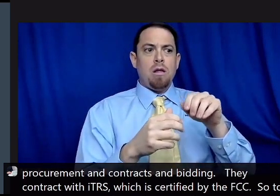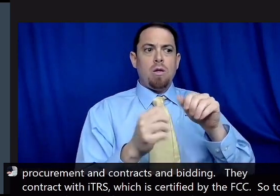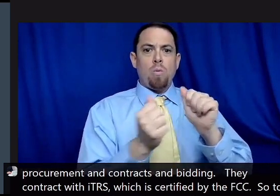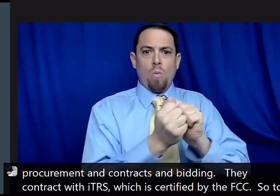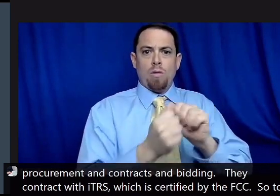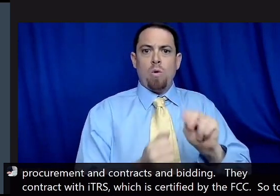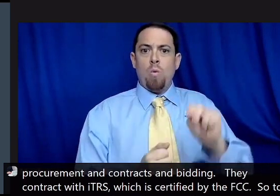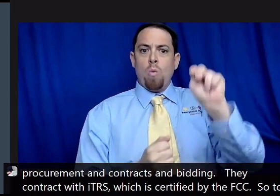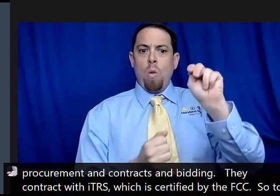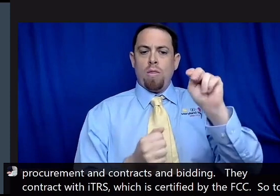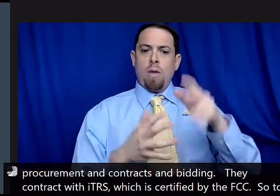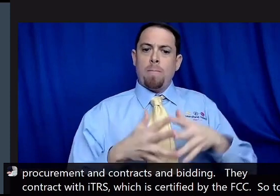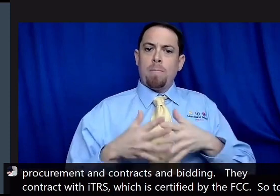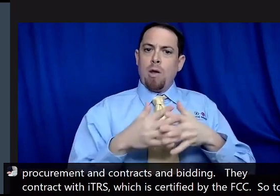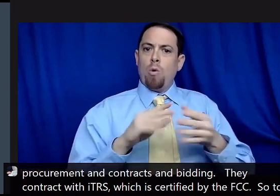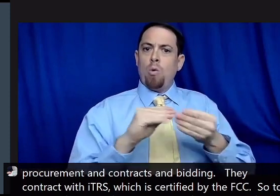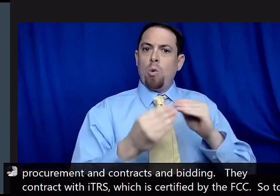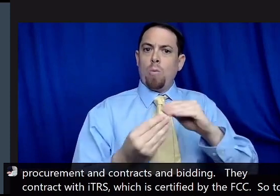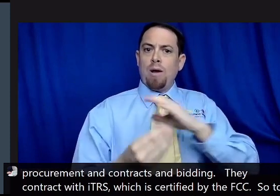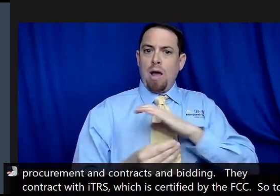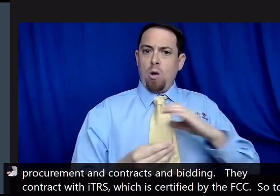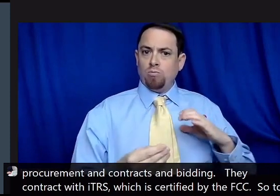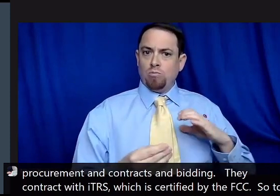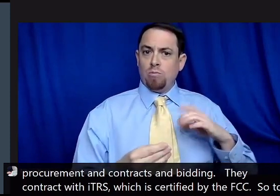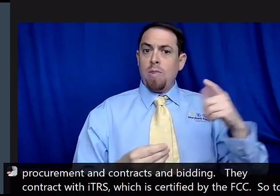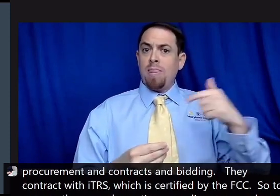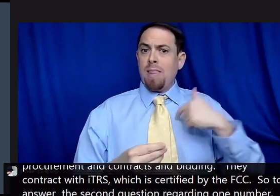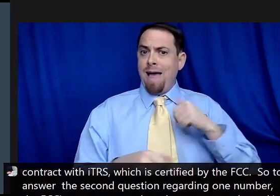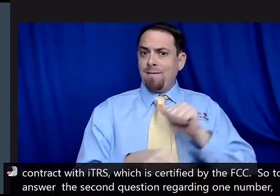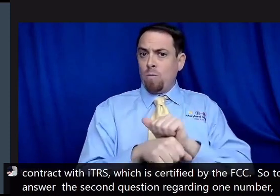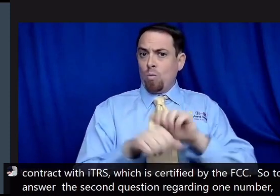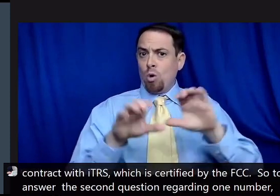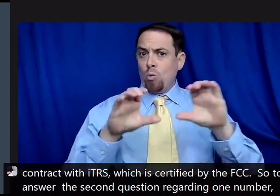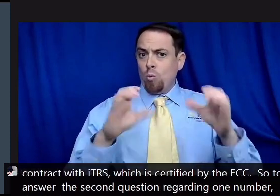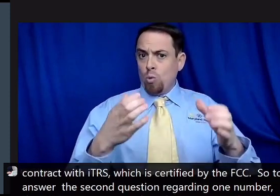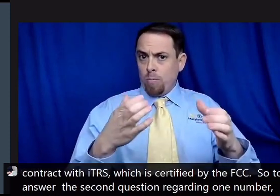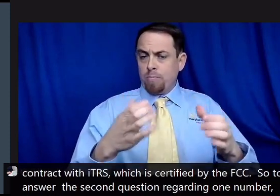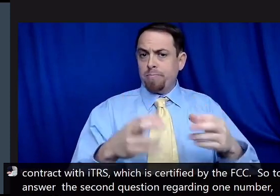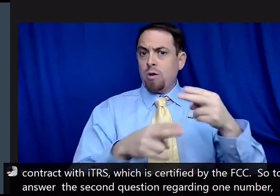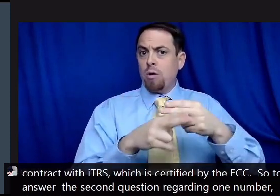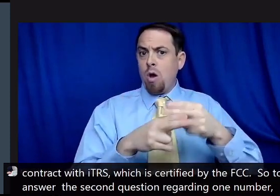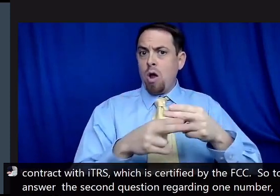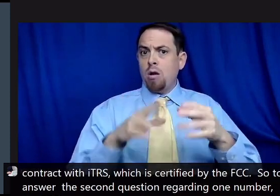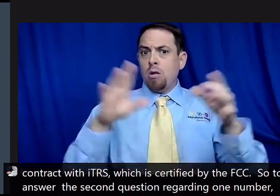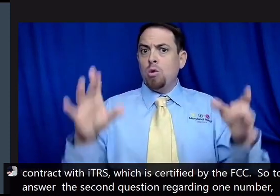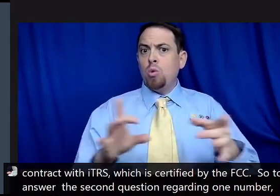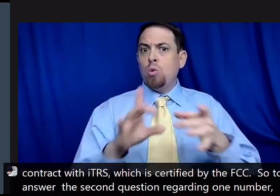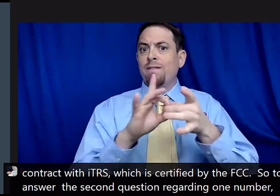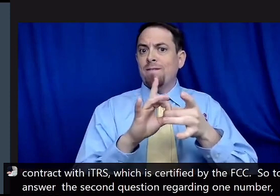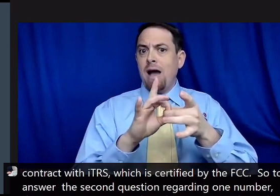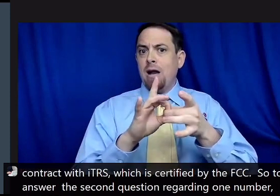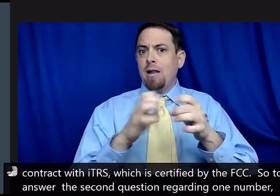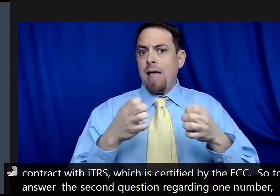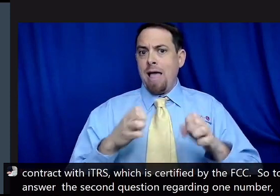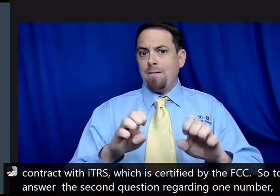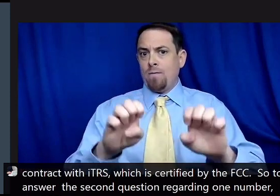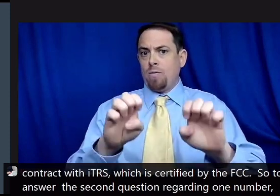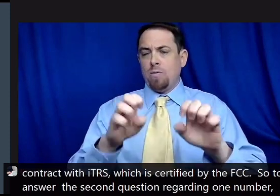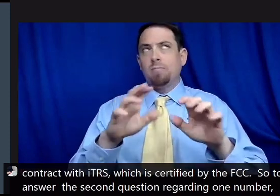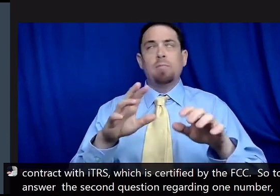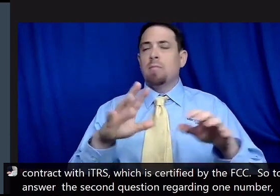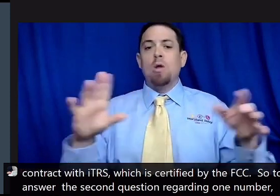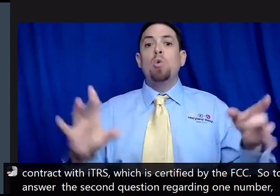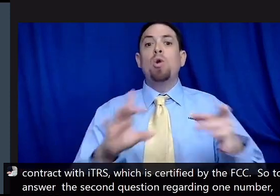currently working with the North American Numbering Council, the